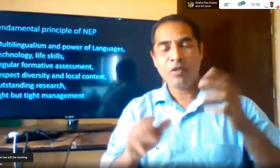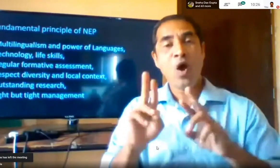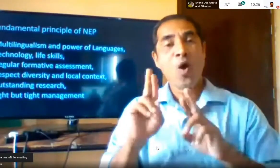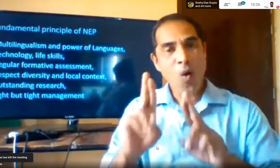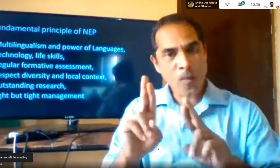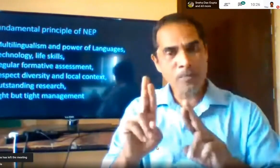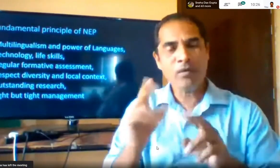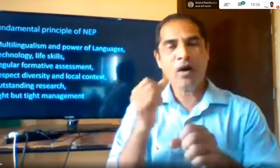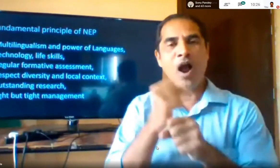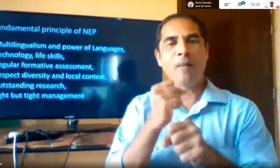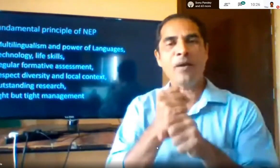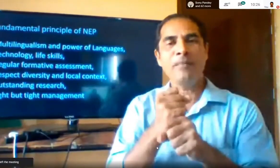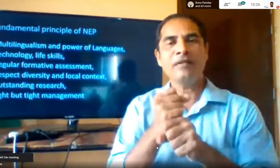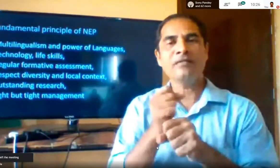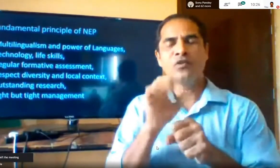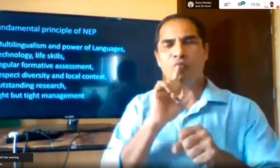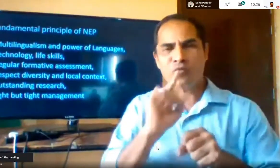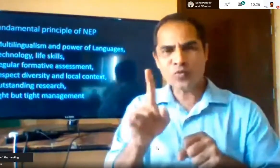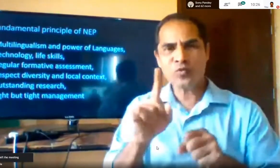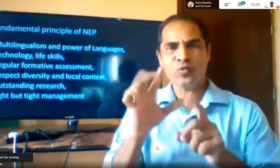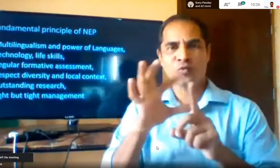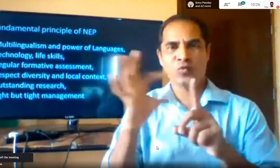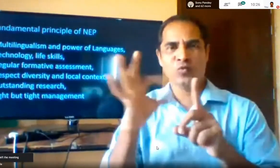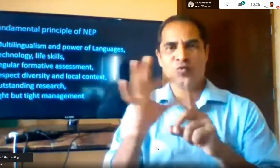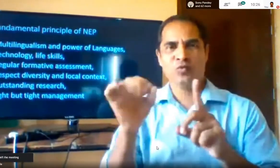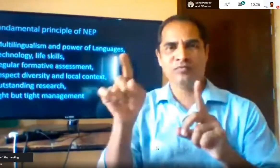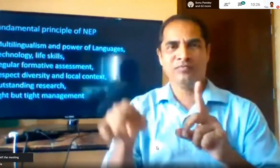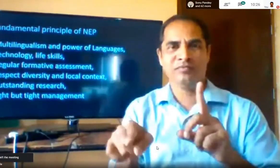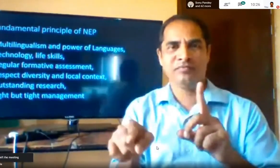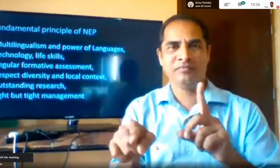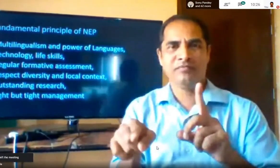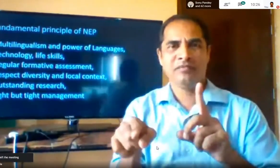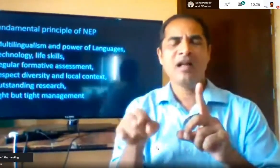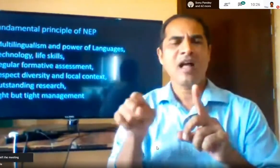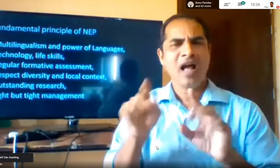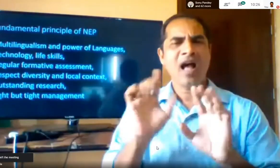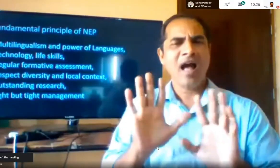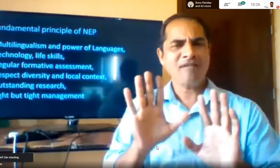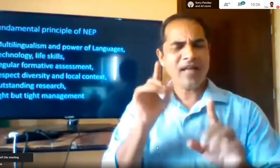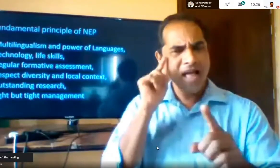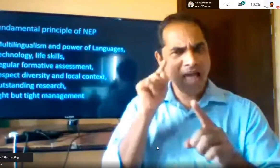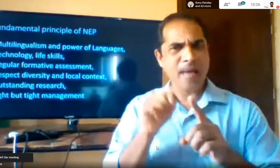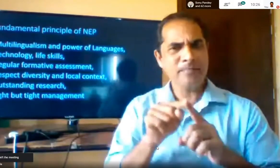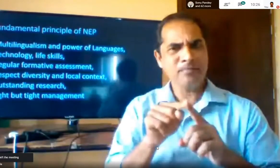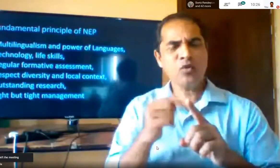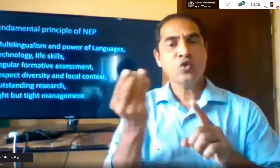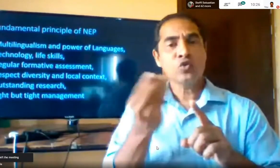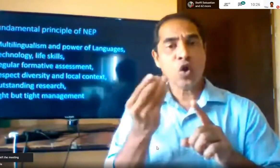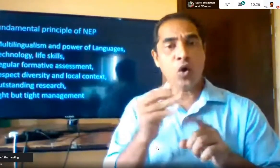So after learning everything, we have to promise like we should learn and we should use that in our daily